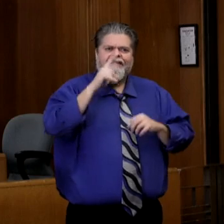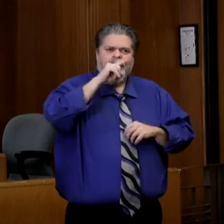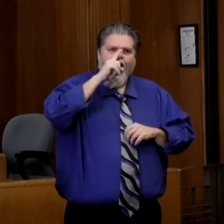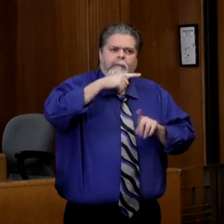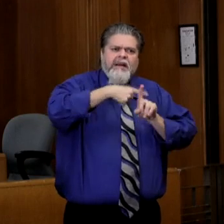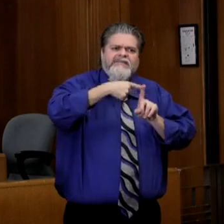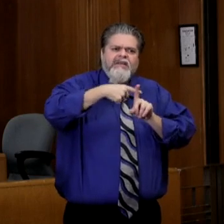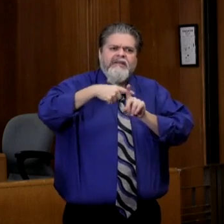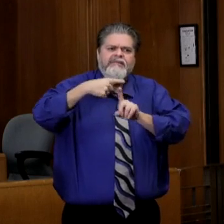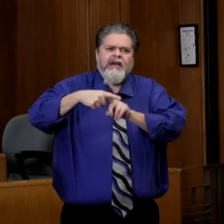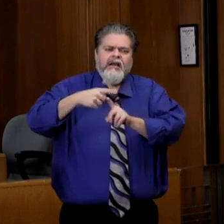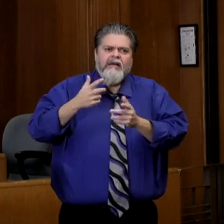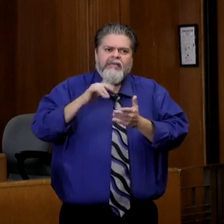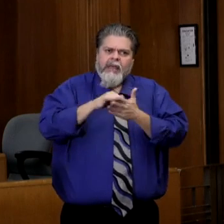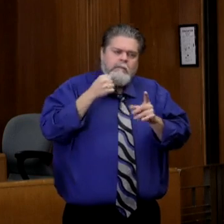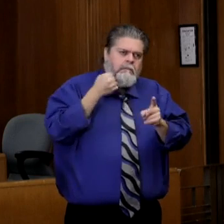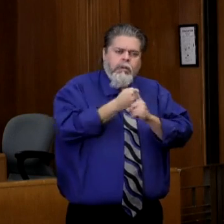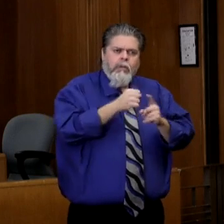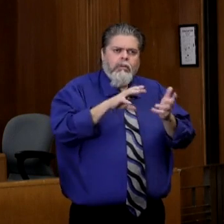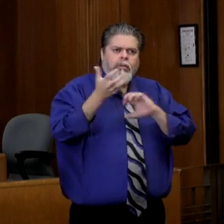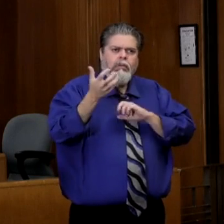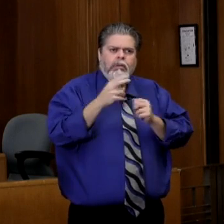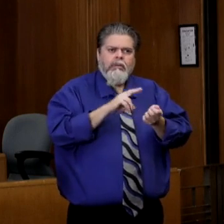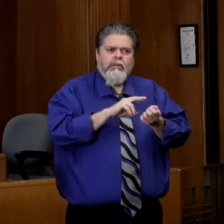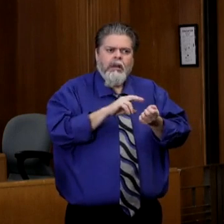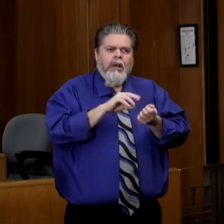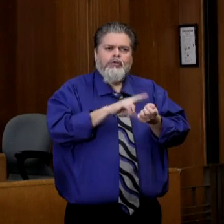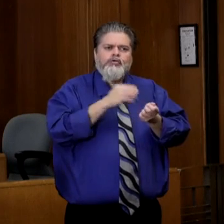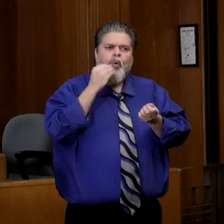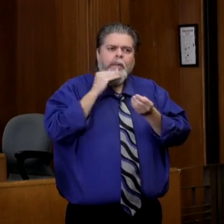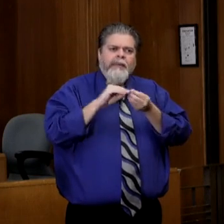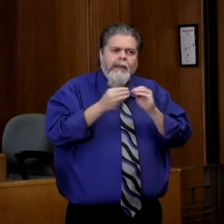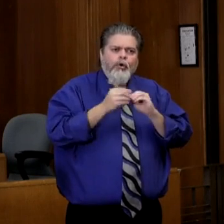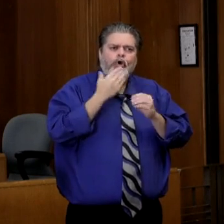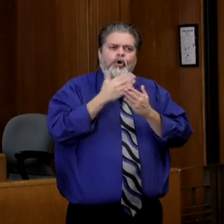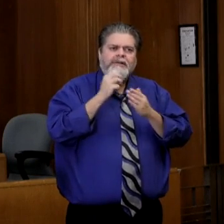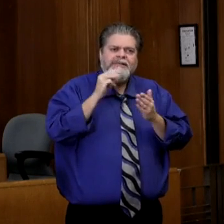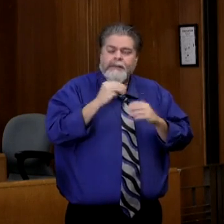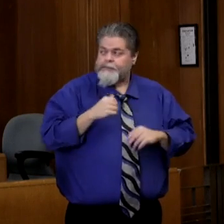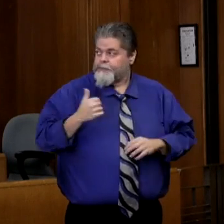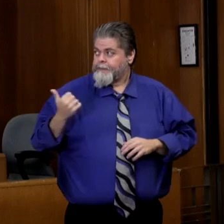that affect Good Samaritan testing numbers? So the question is